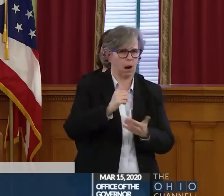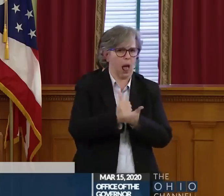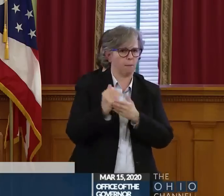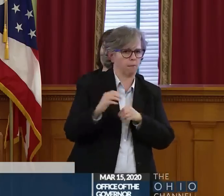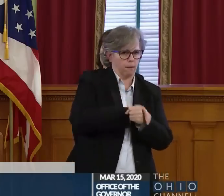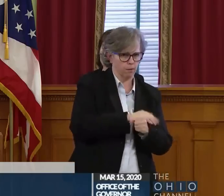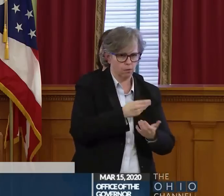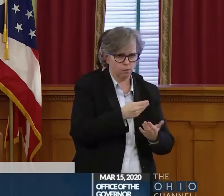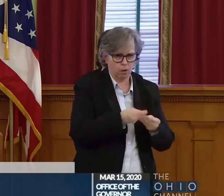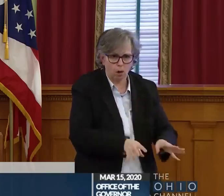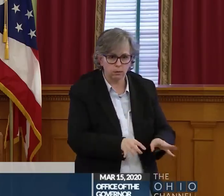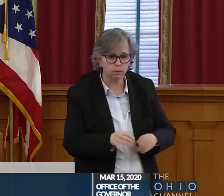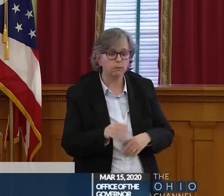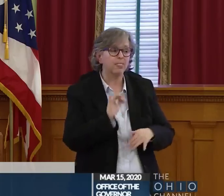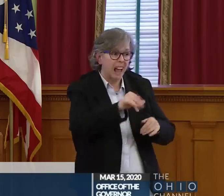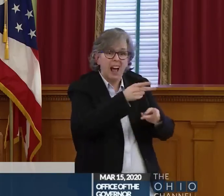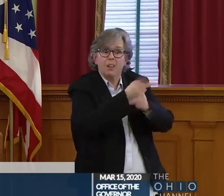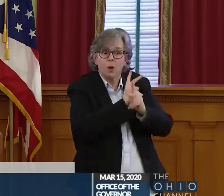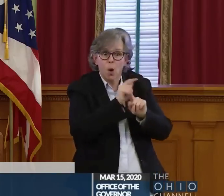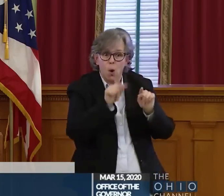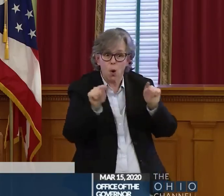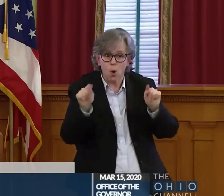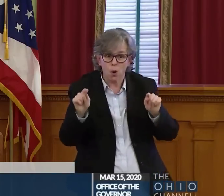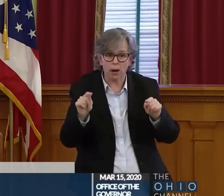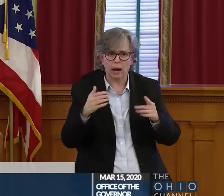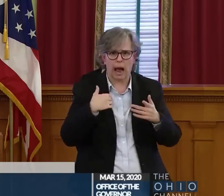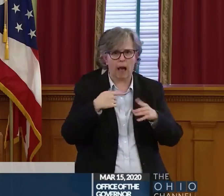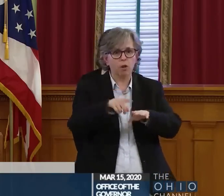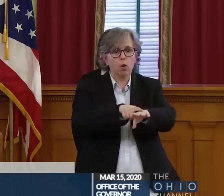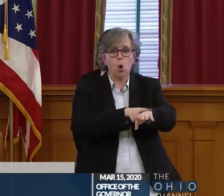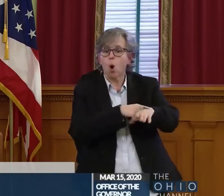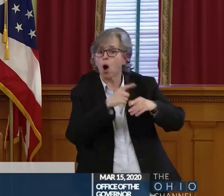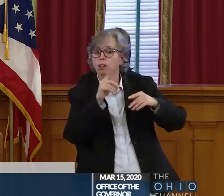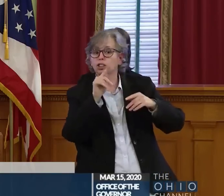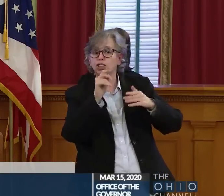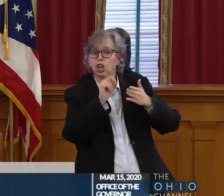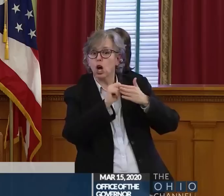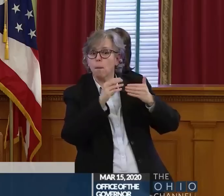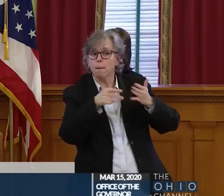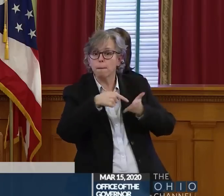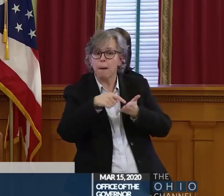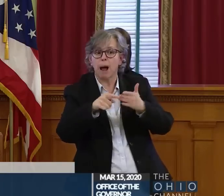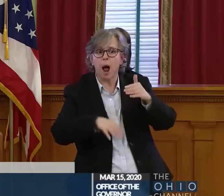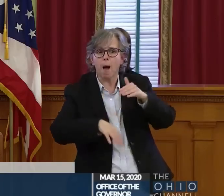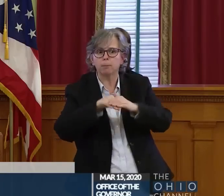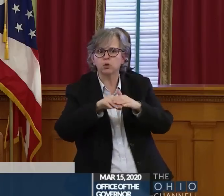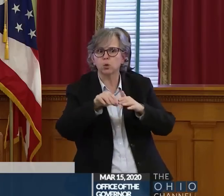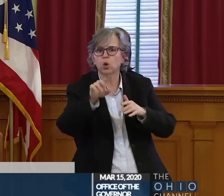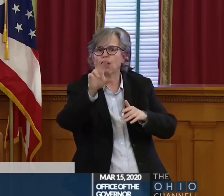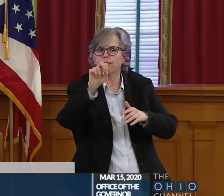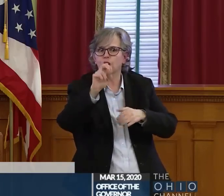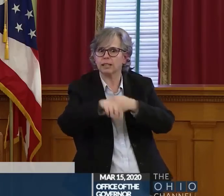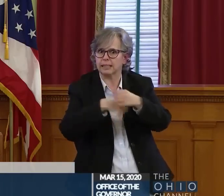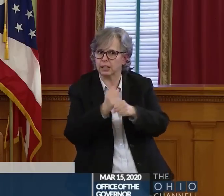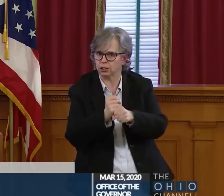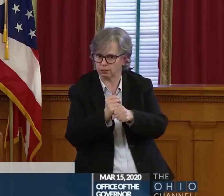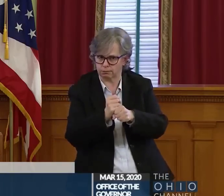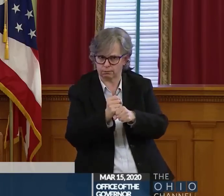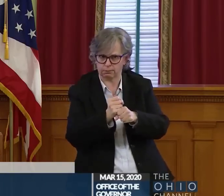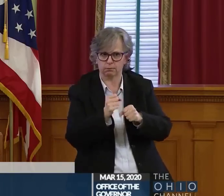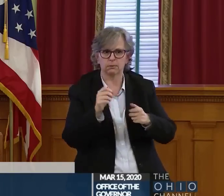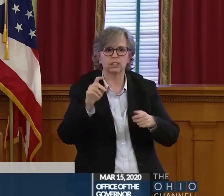to keep payments affordable may be maximized for up to 30 years. Terms are determined on a